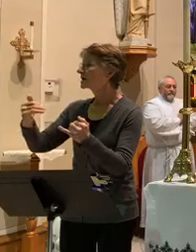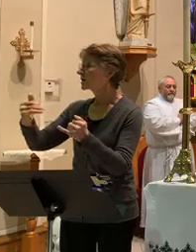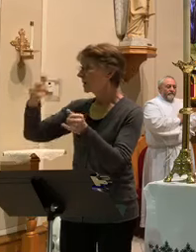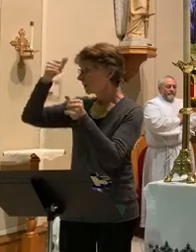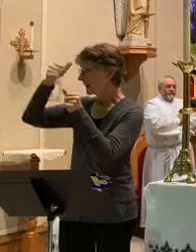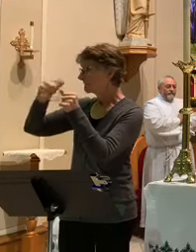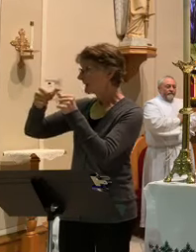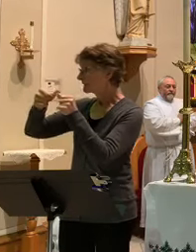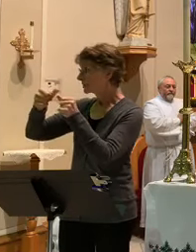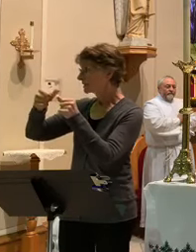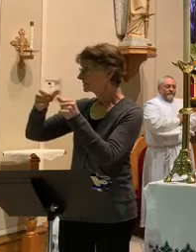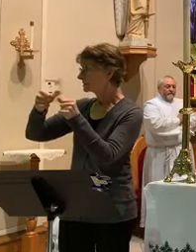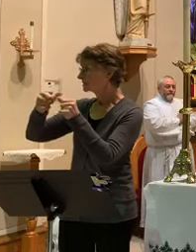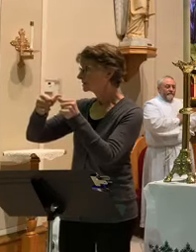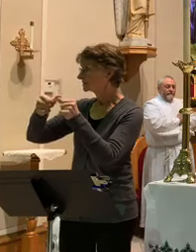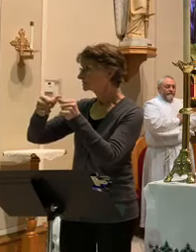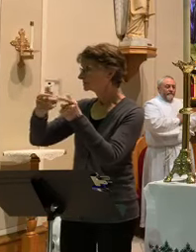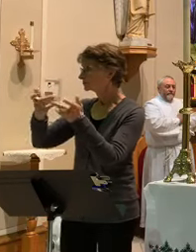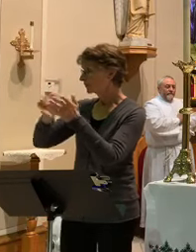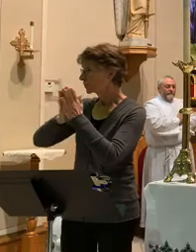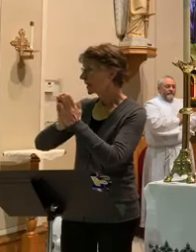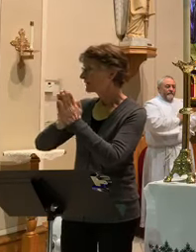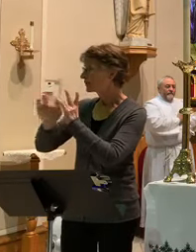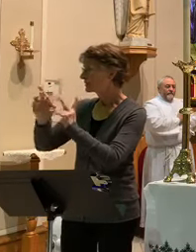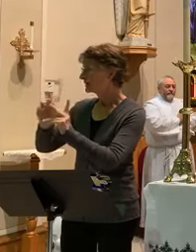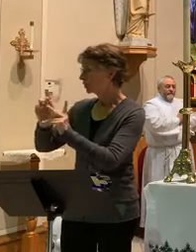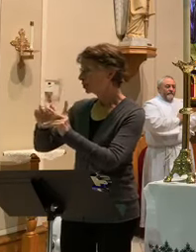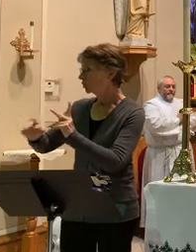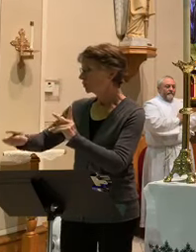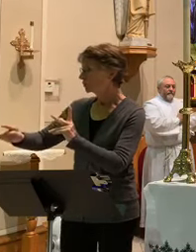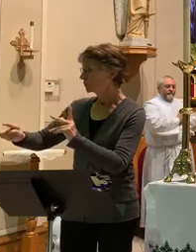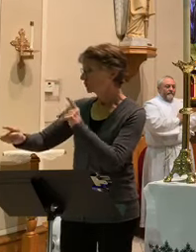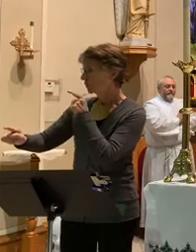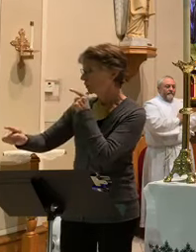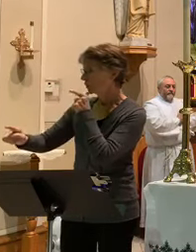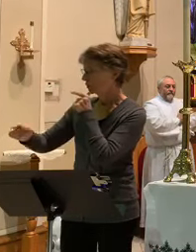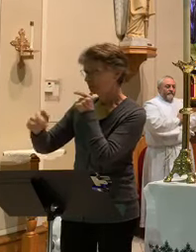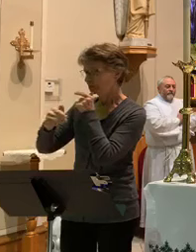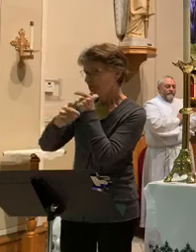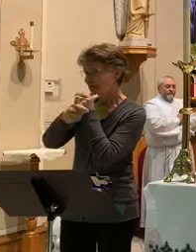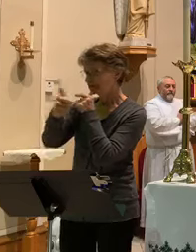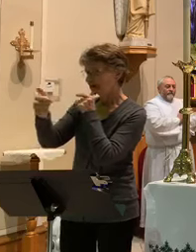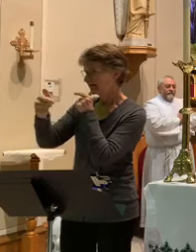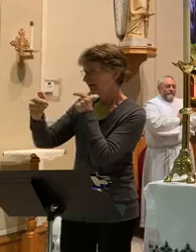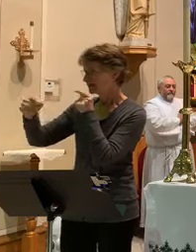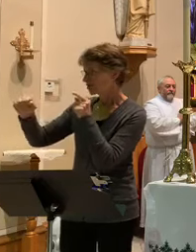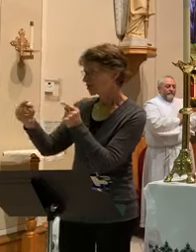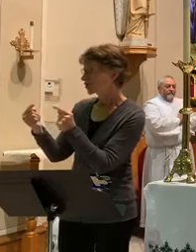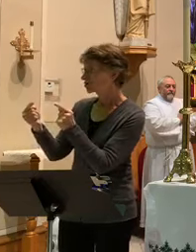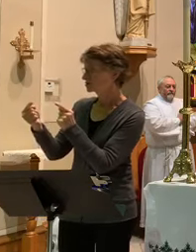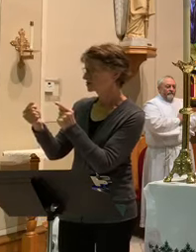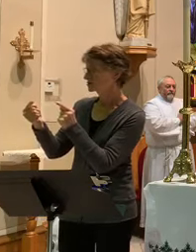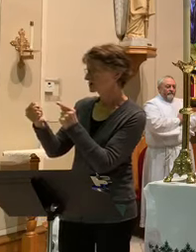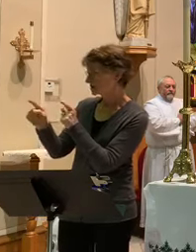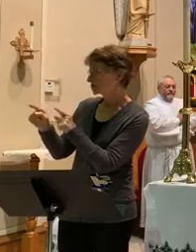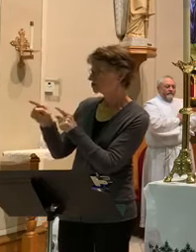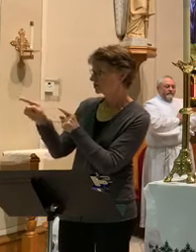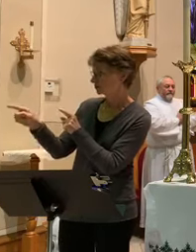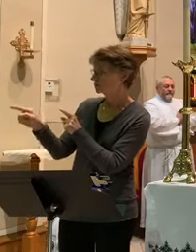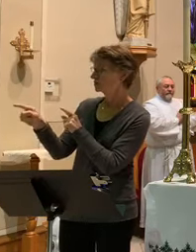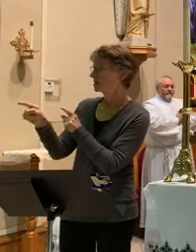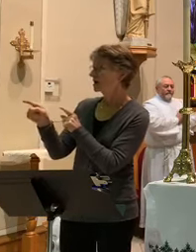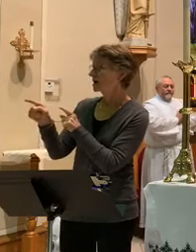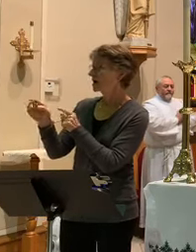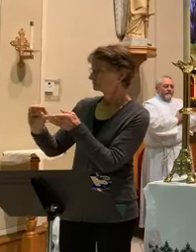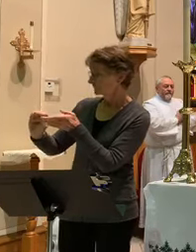but also to pray for those who have hurt us, those people who have been unkind to us. We pray for those